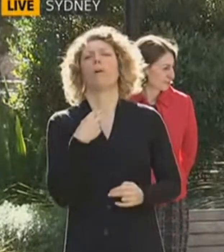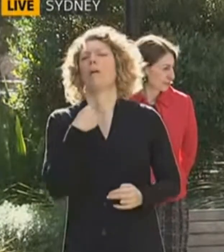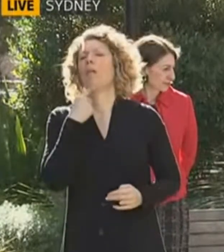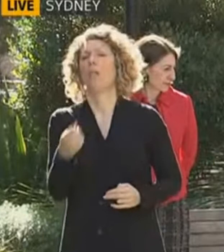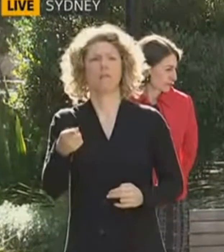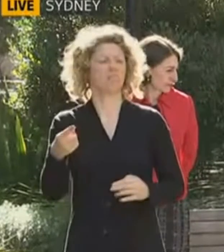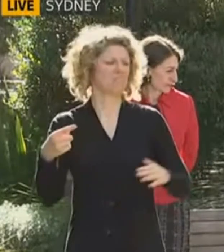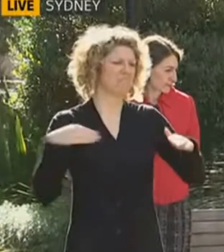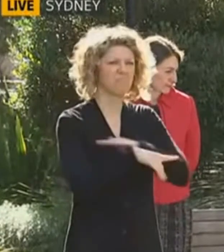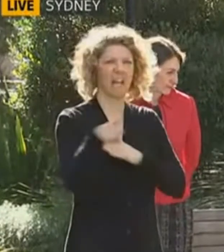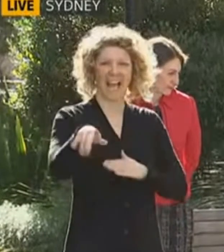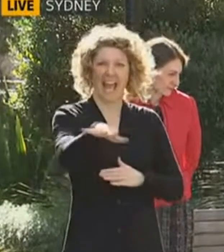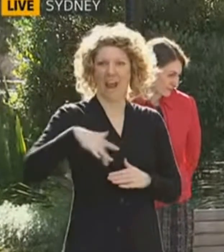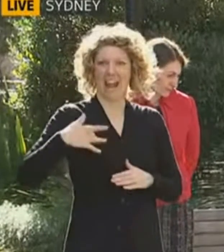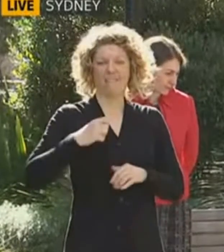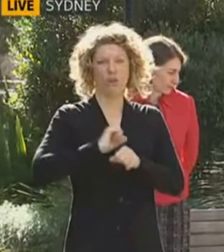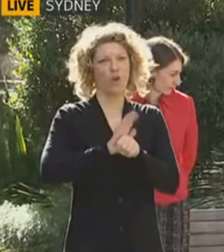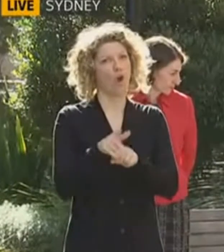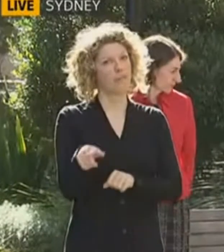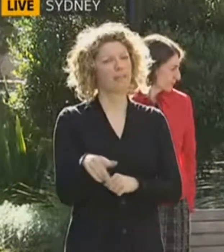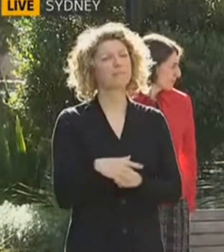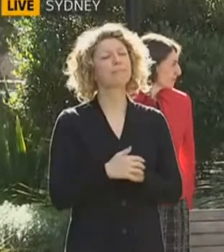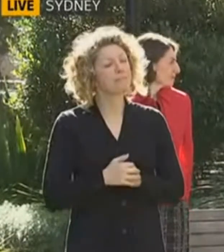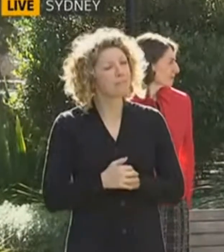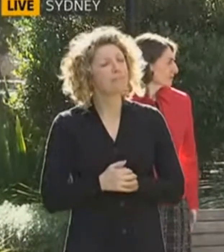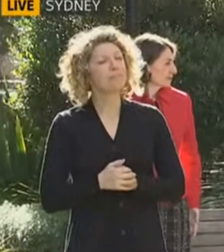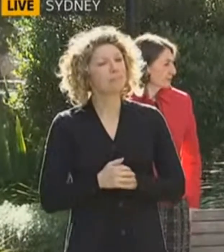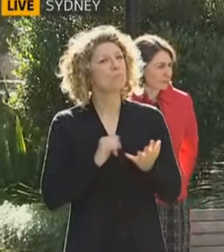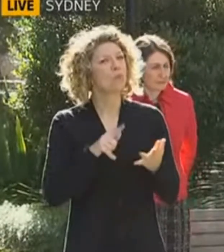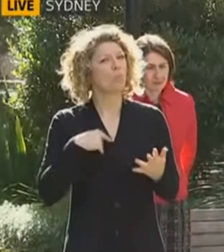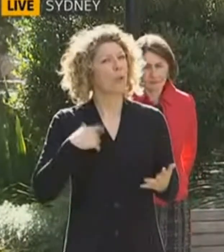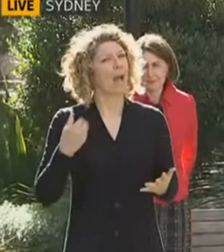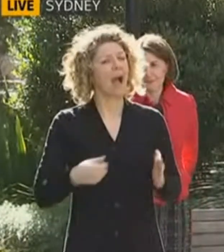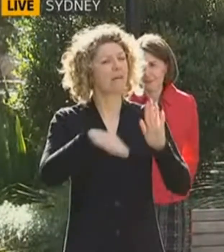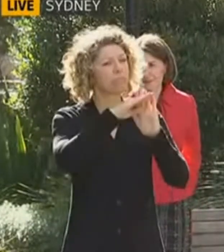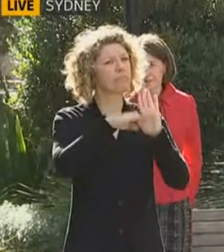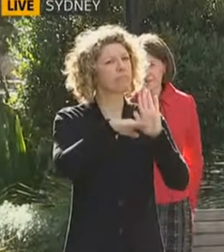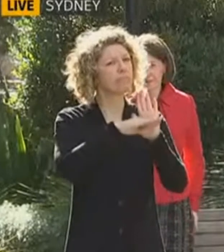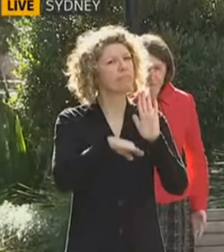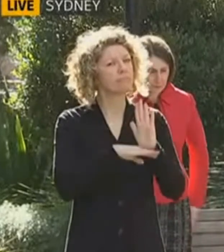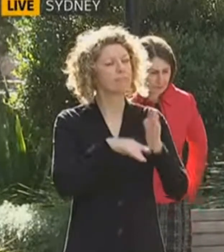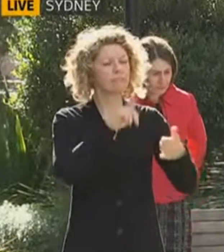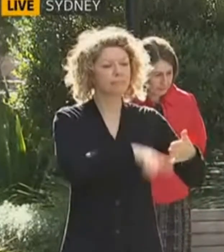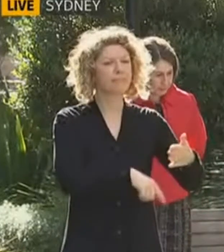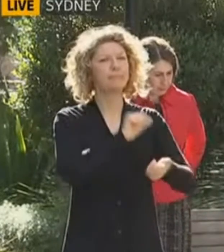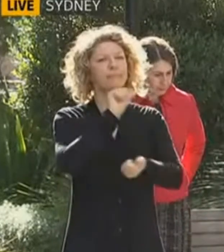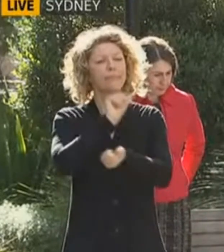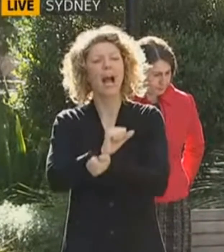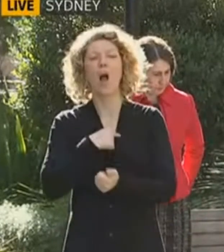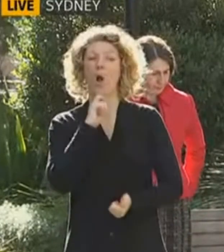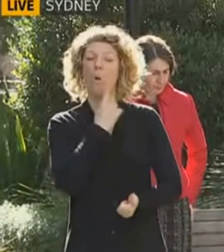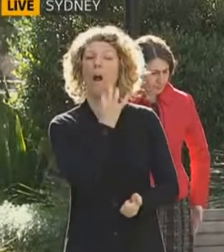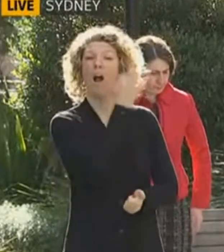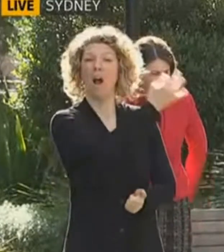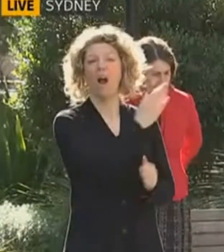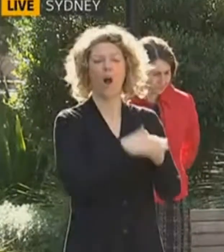Wales. We're seeking health orders for powers to turn people around. So there's certainly strong powers in place, but we will be seeking some additional